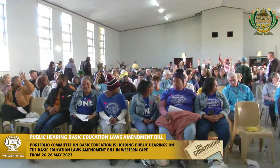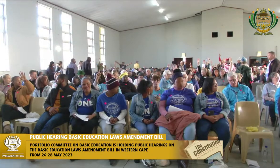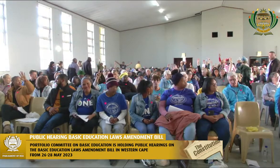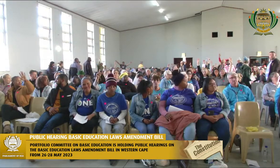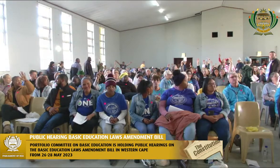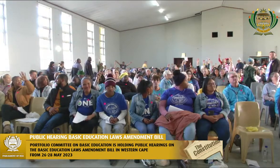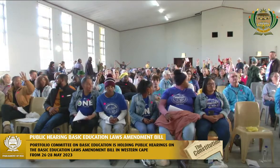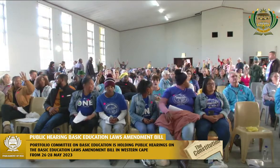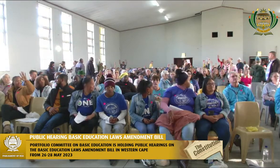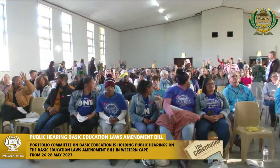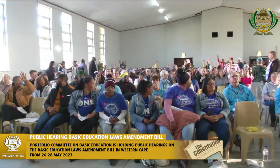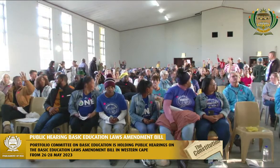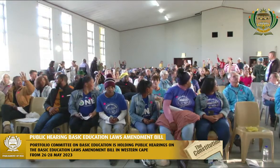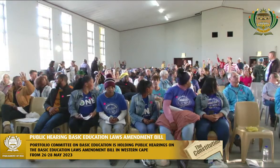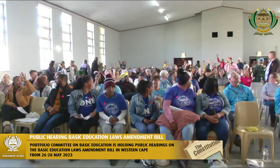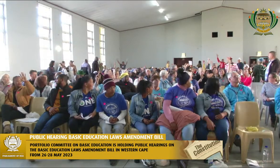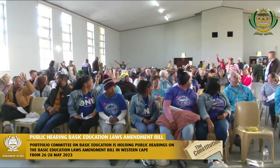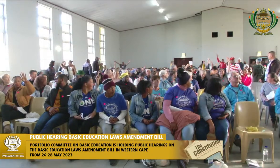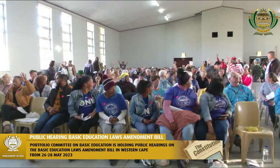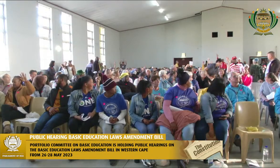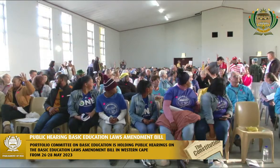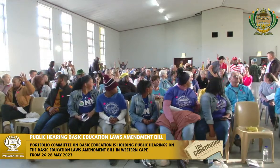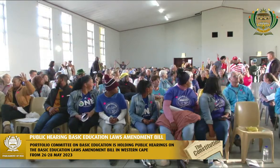The child.